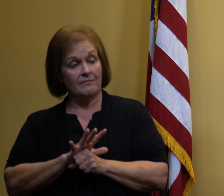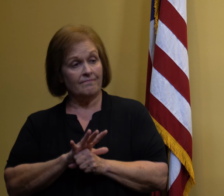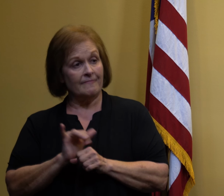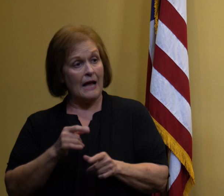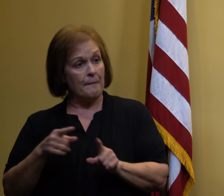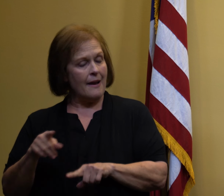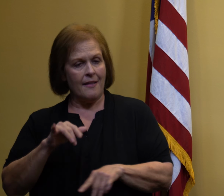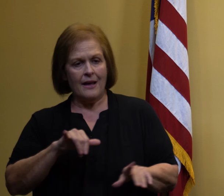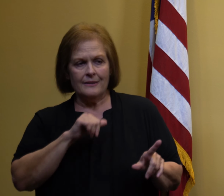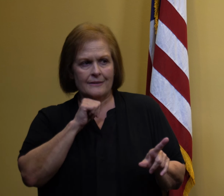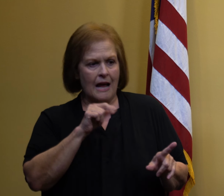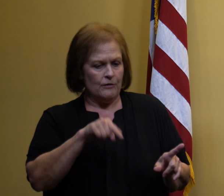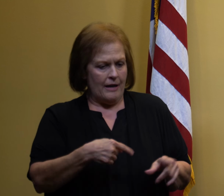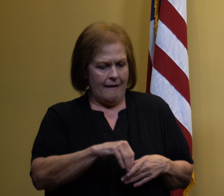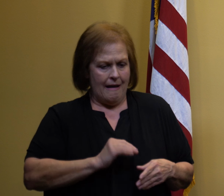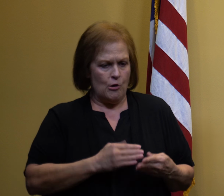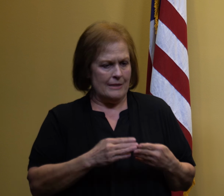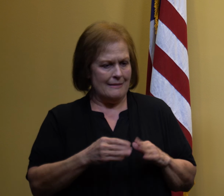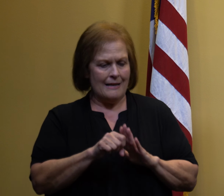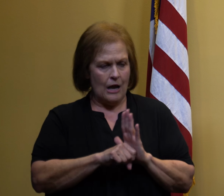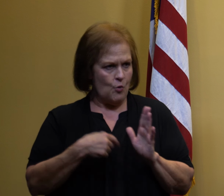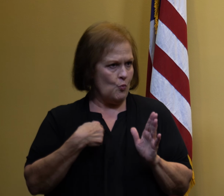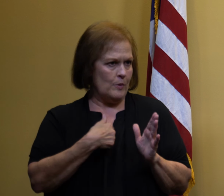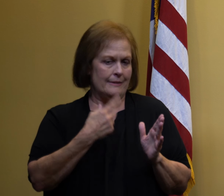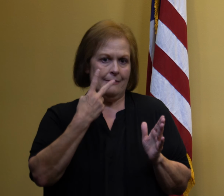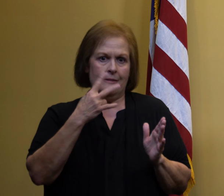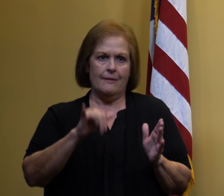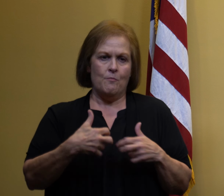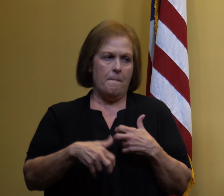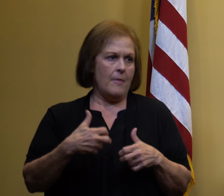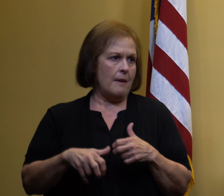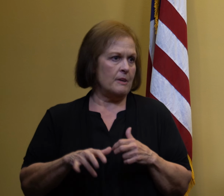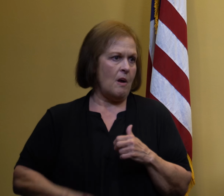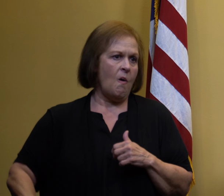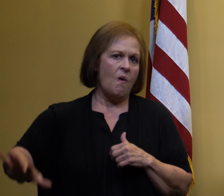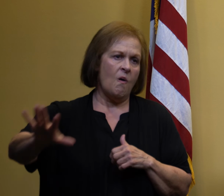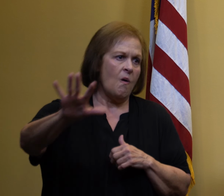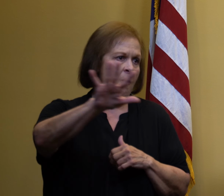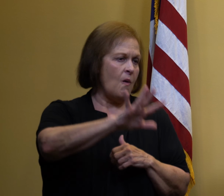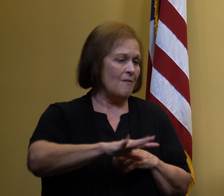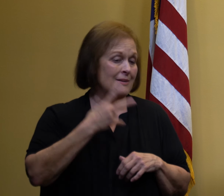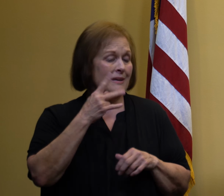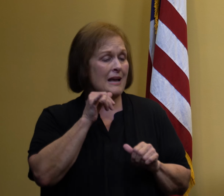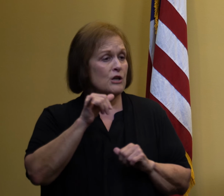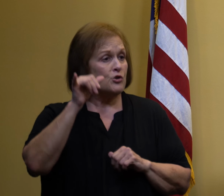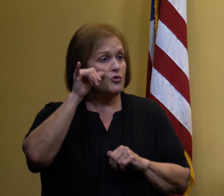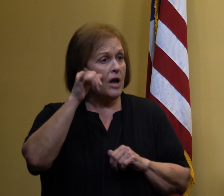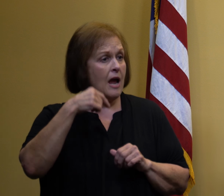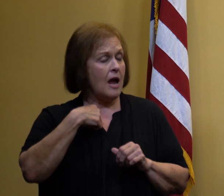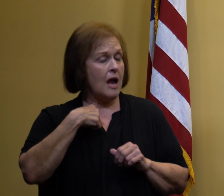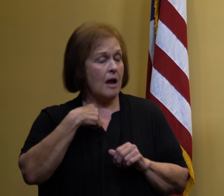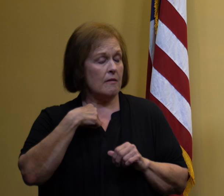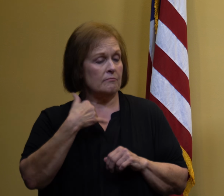not just something in our city or in our state. We are seeing the trends across the country. Just yesterday, I was